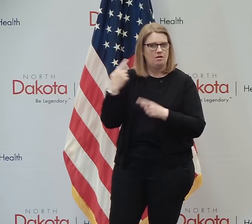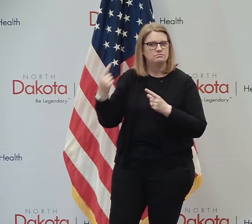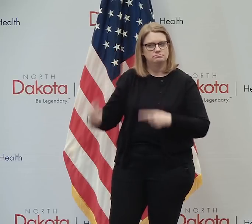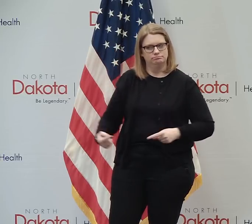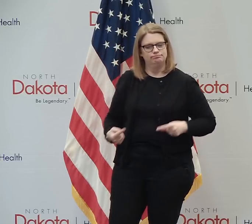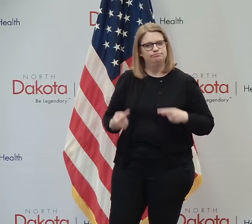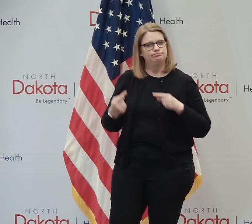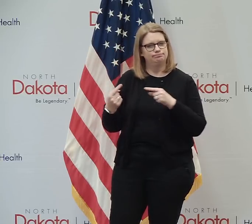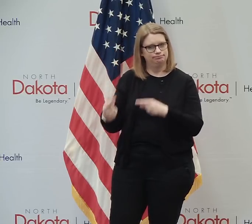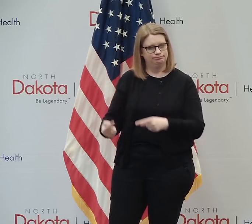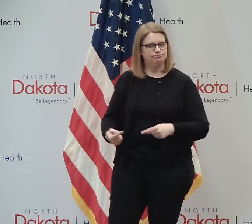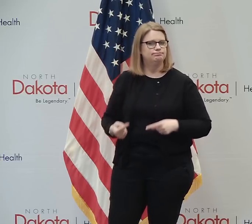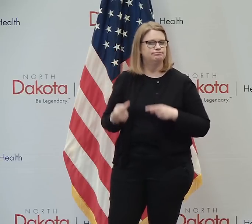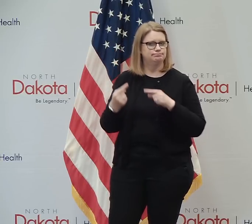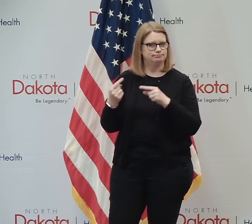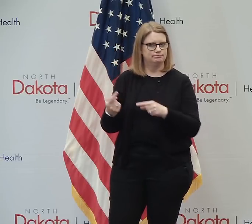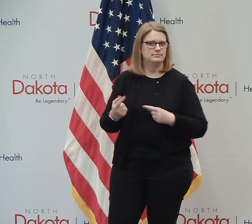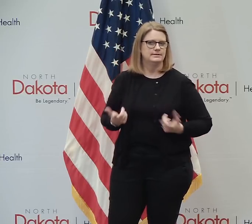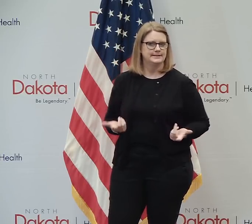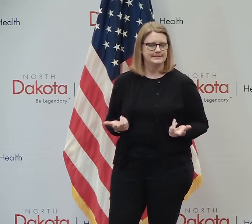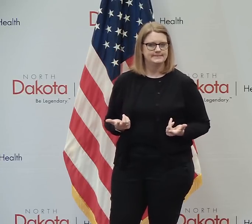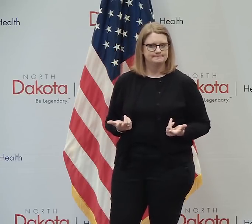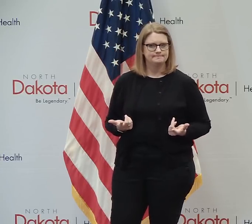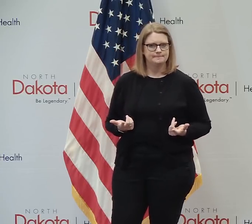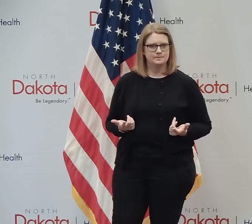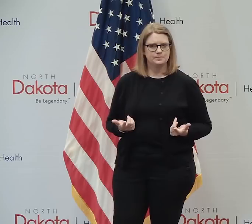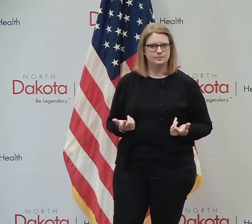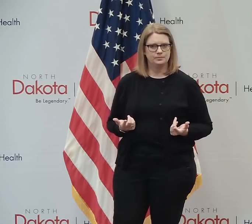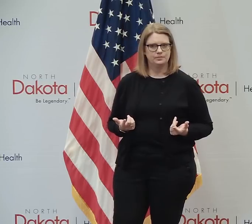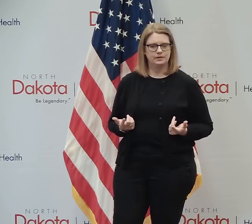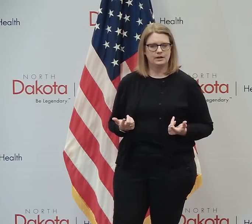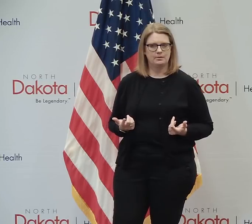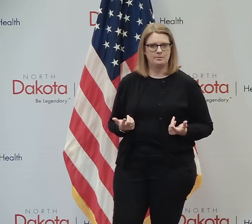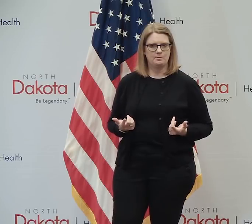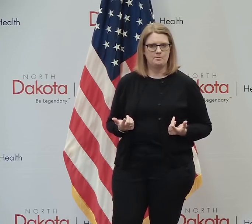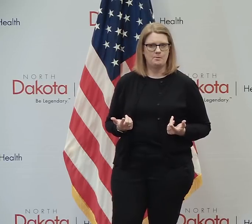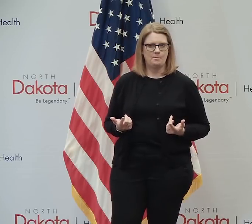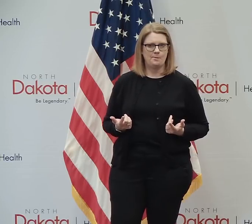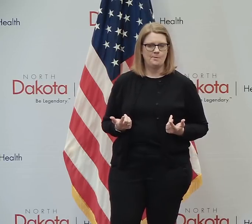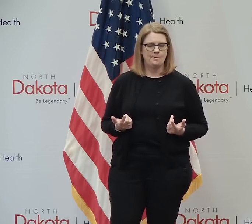of the things we're looking for is, again,